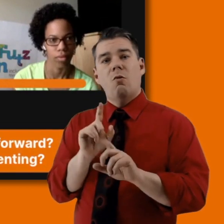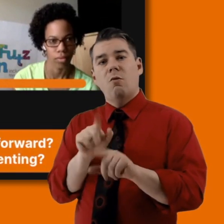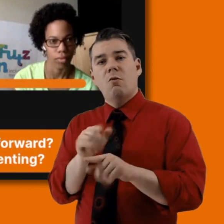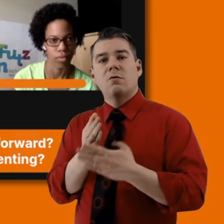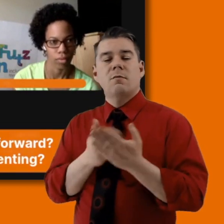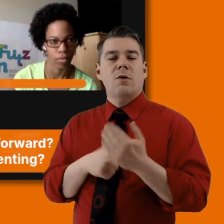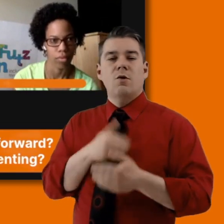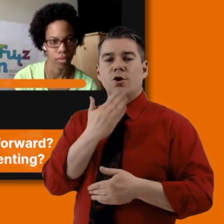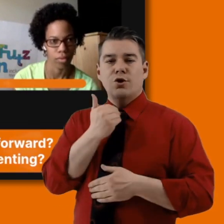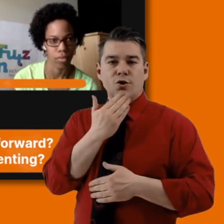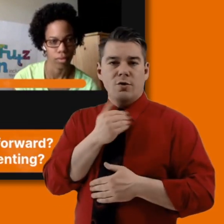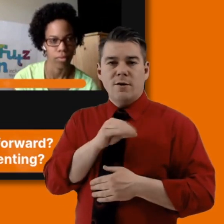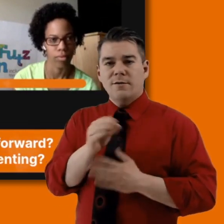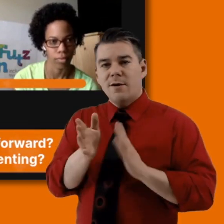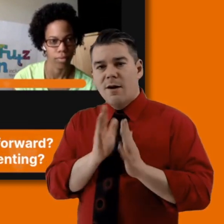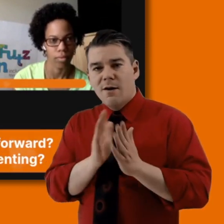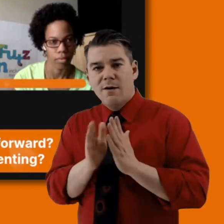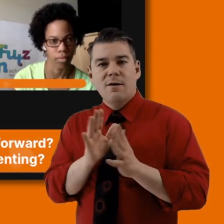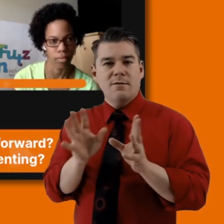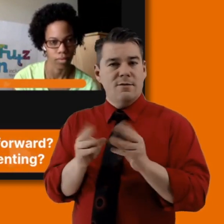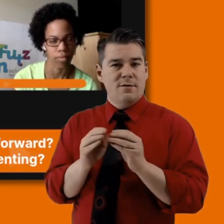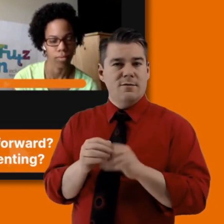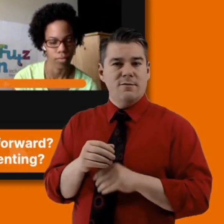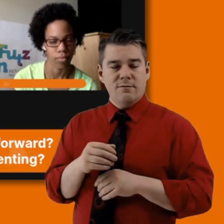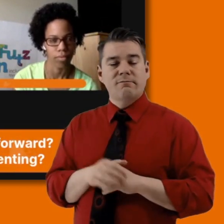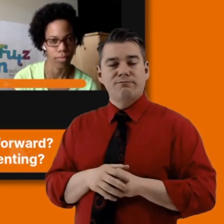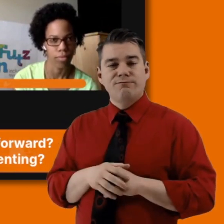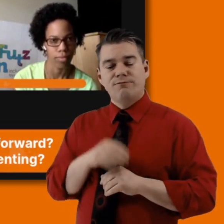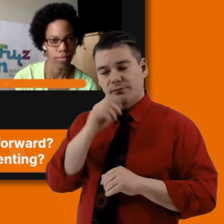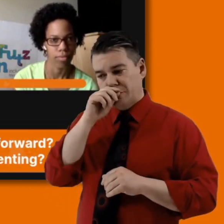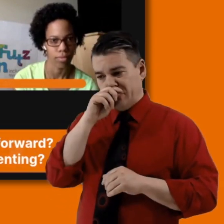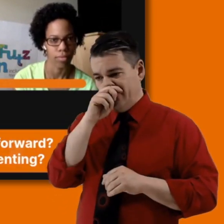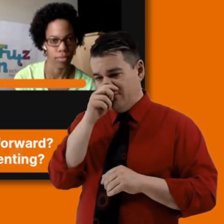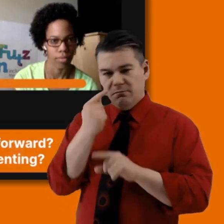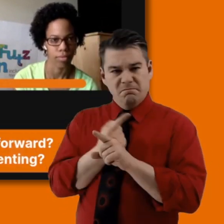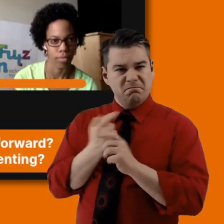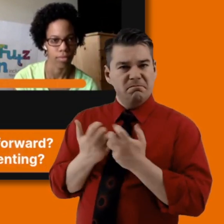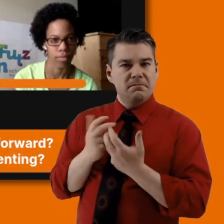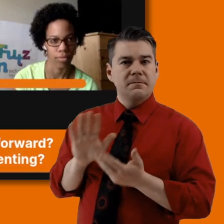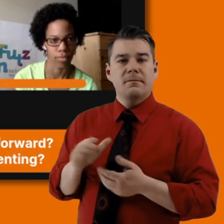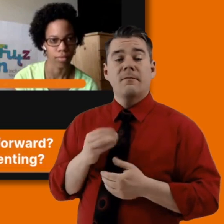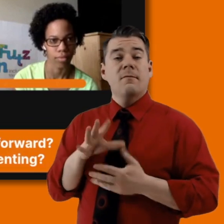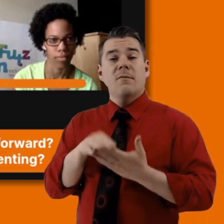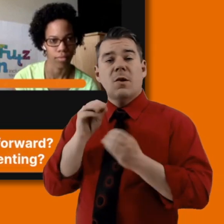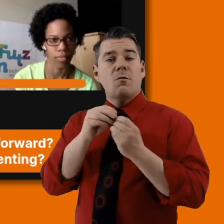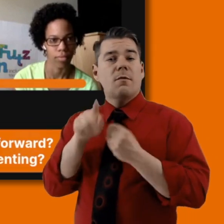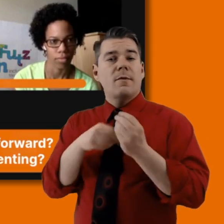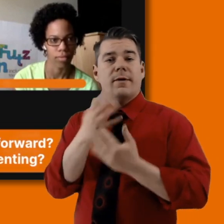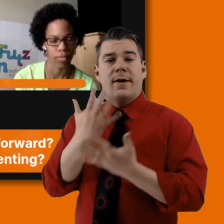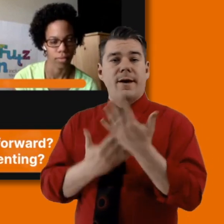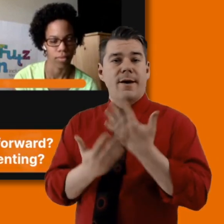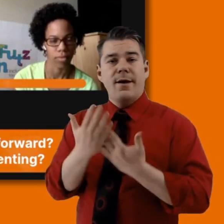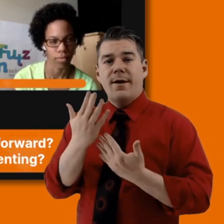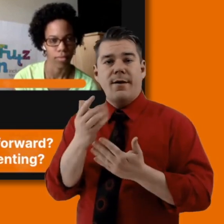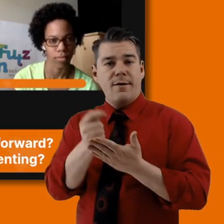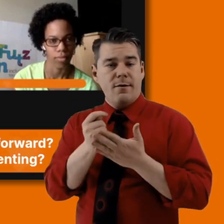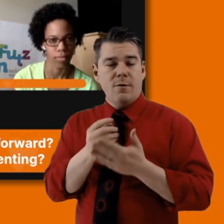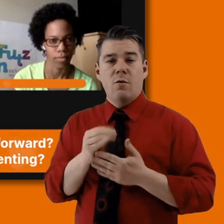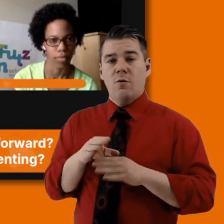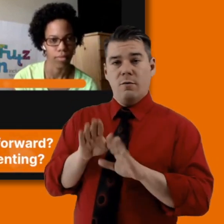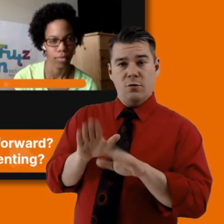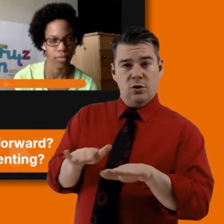of our dessert and dialogue sessions that would be appropriate to them if they want to learn more about hand therapy or learn more about